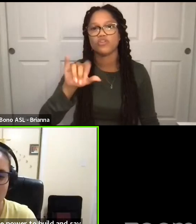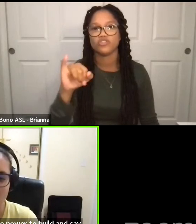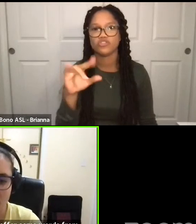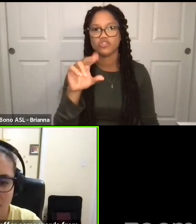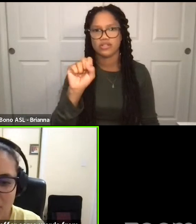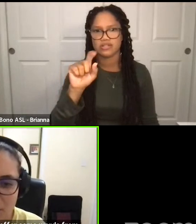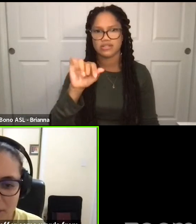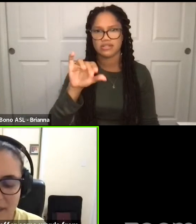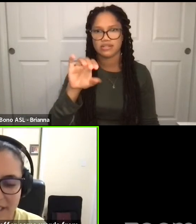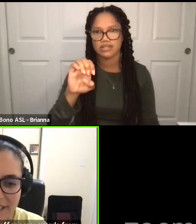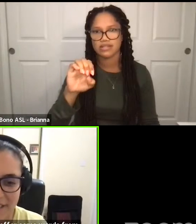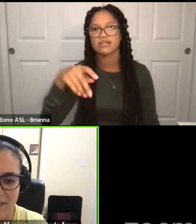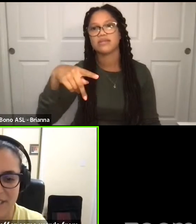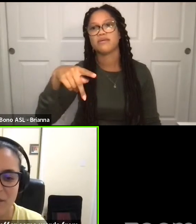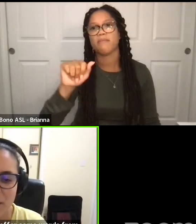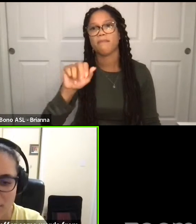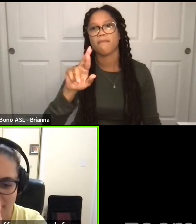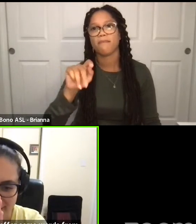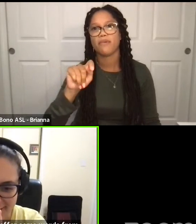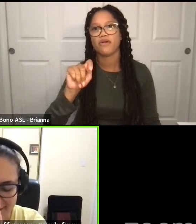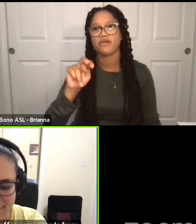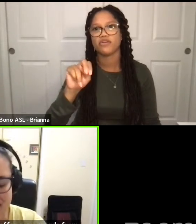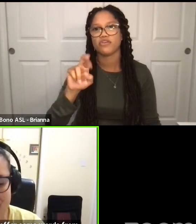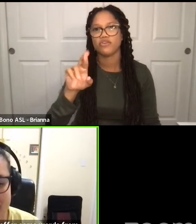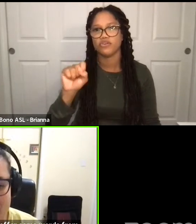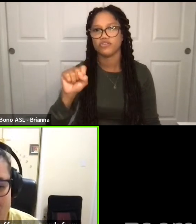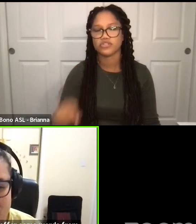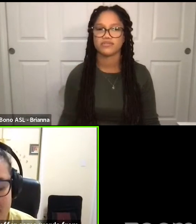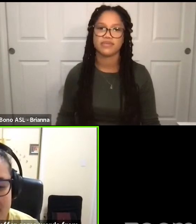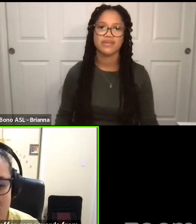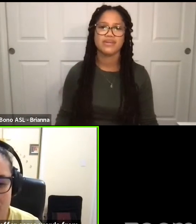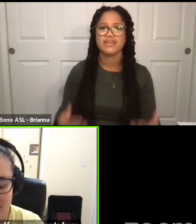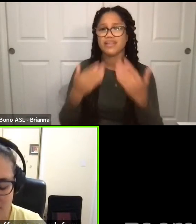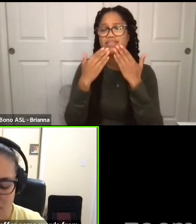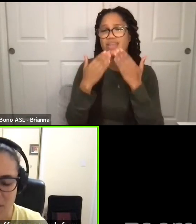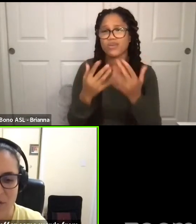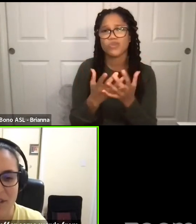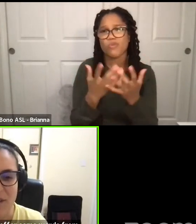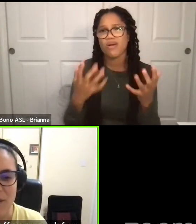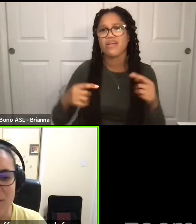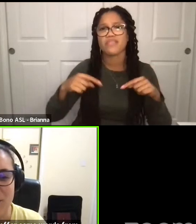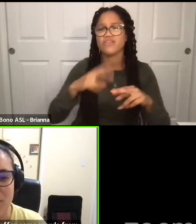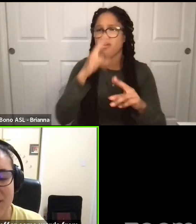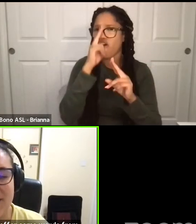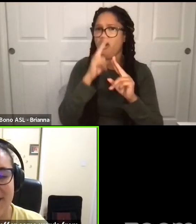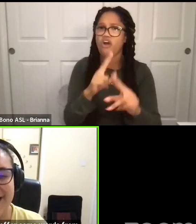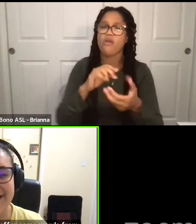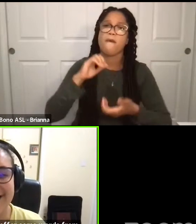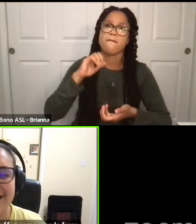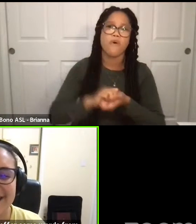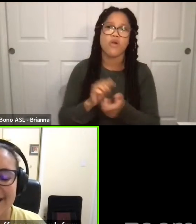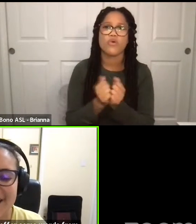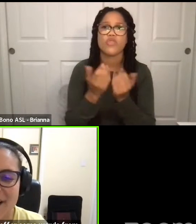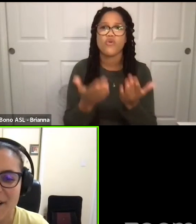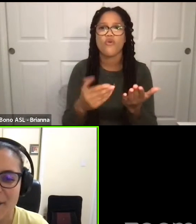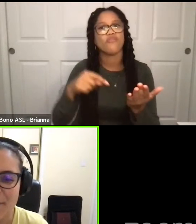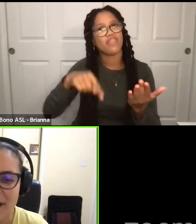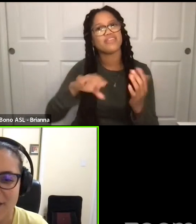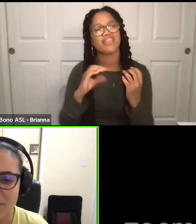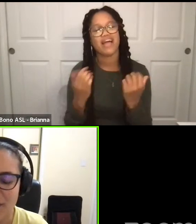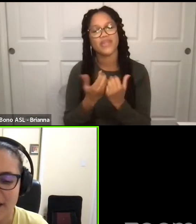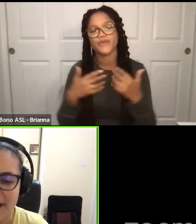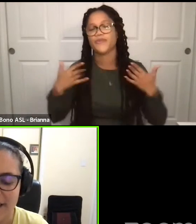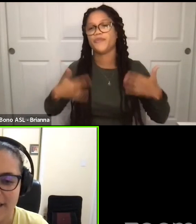Thank you so much, Dr. Abdullah. It's really been an honor being able to be in this space and partner with you for this class.